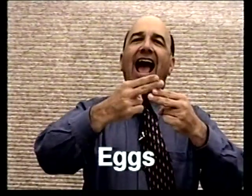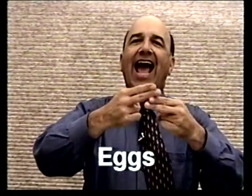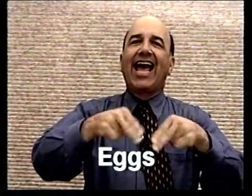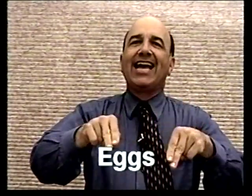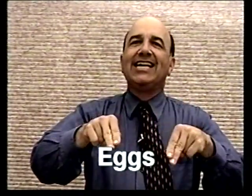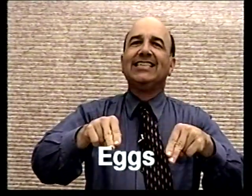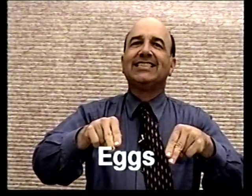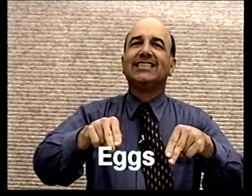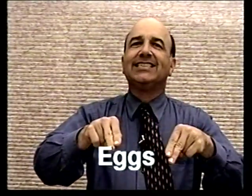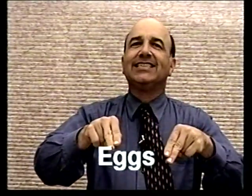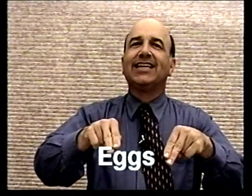Egg,